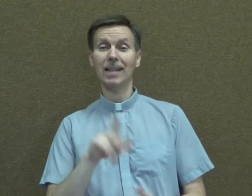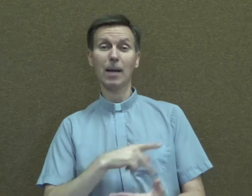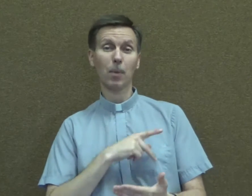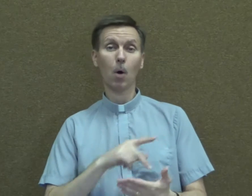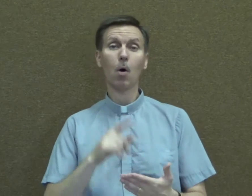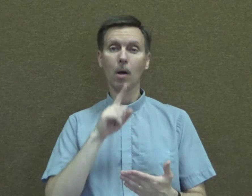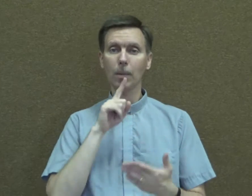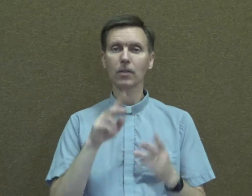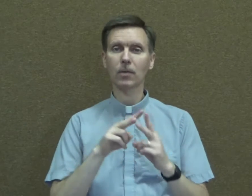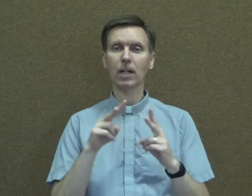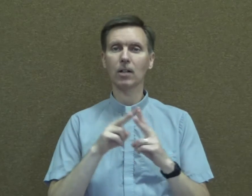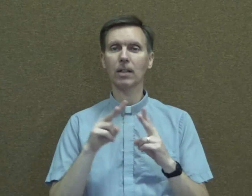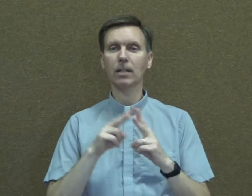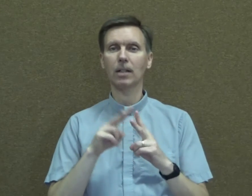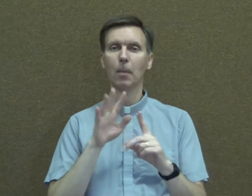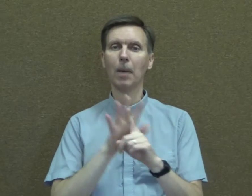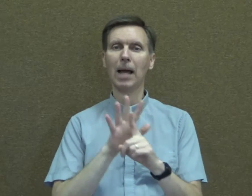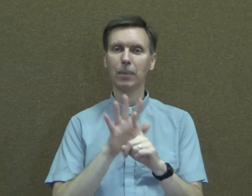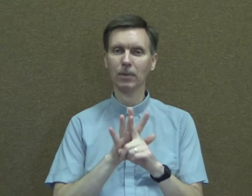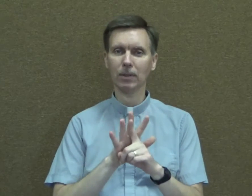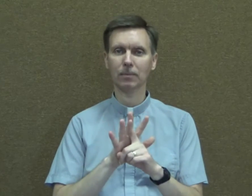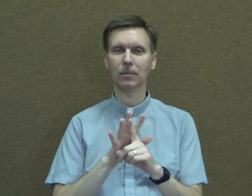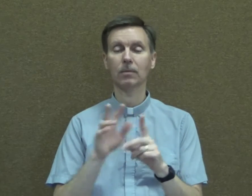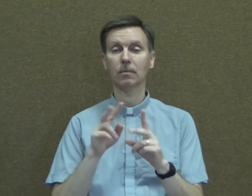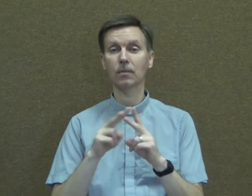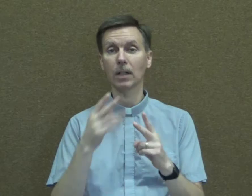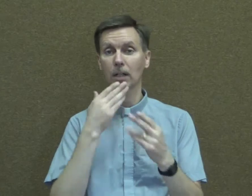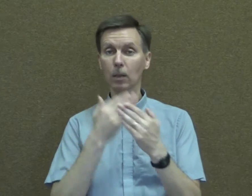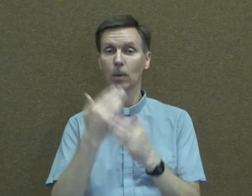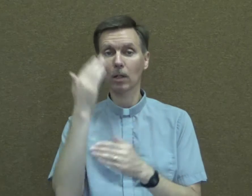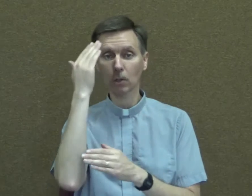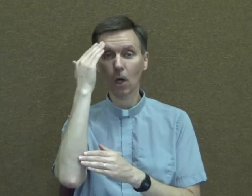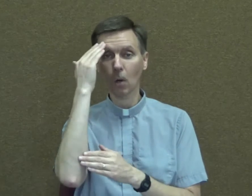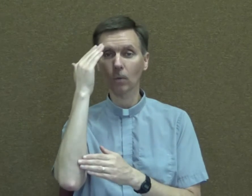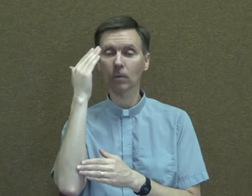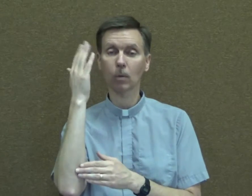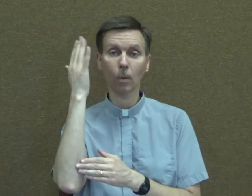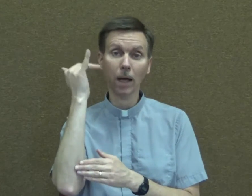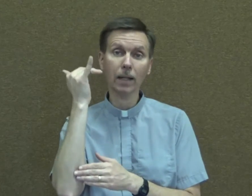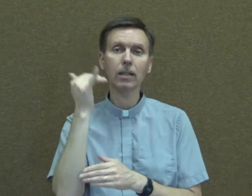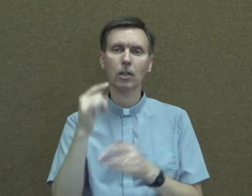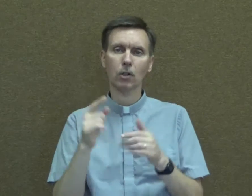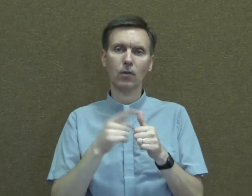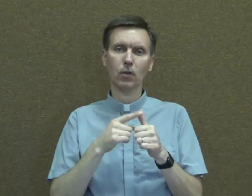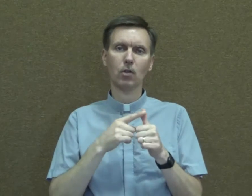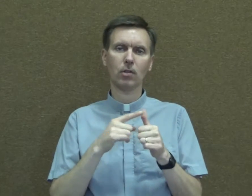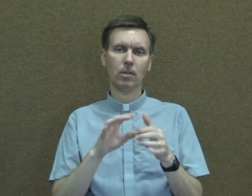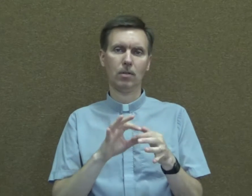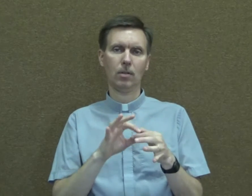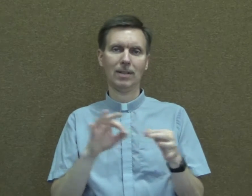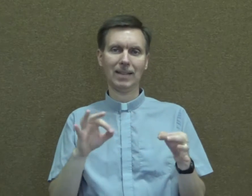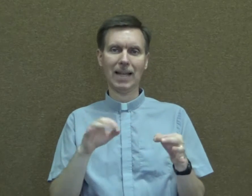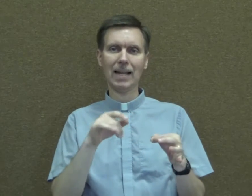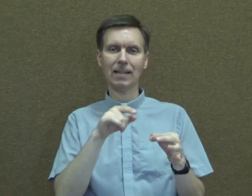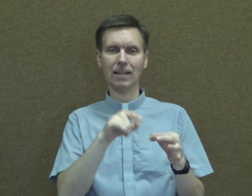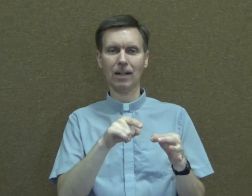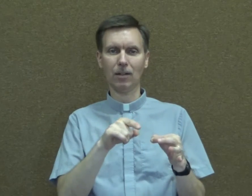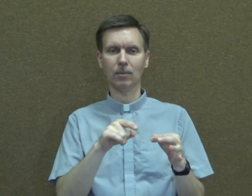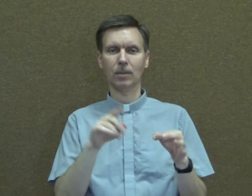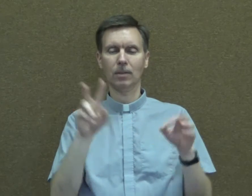That poem is very popular, very well known. Why? The first line there